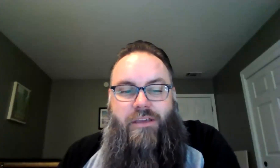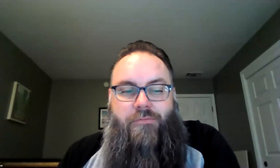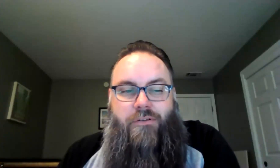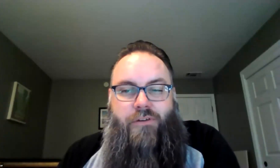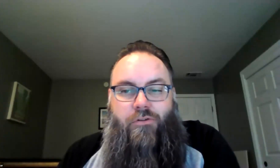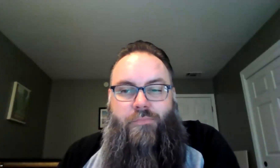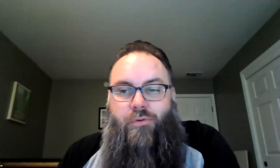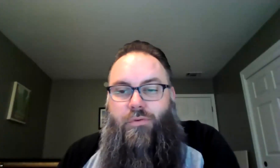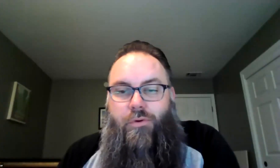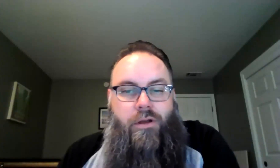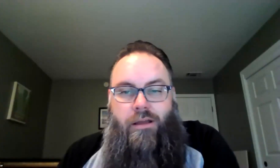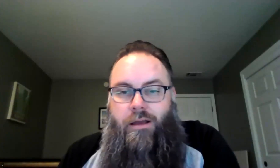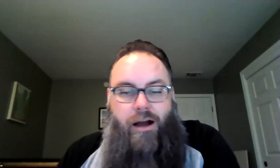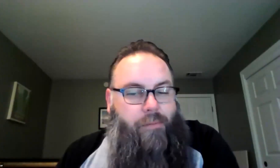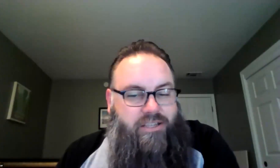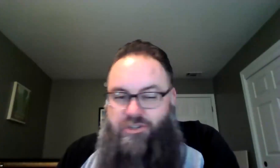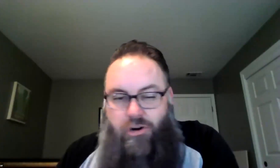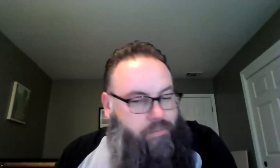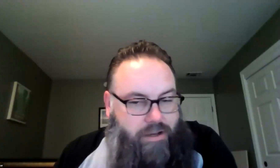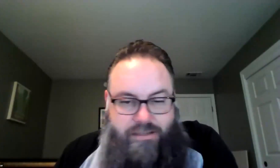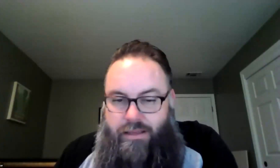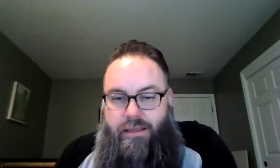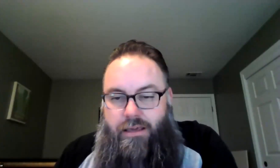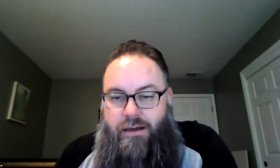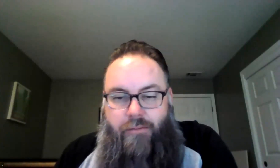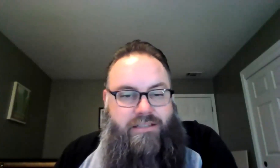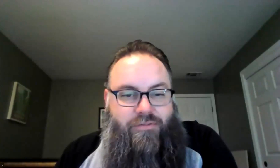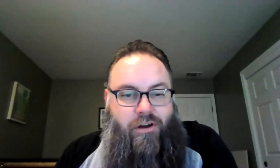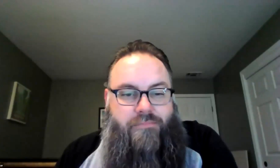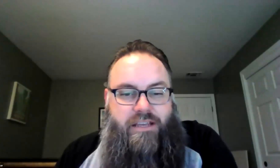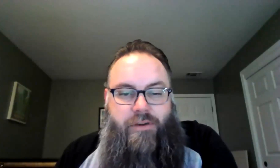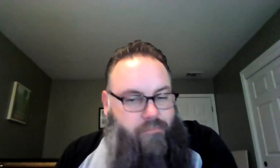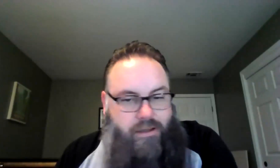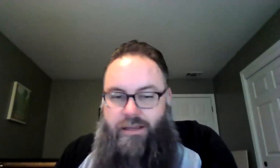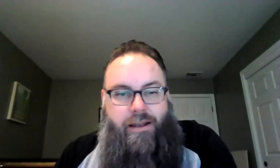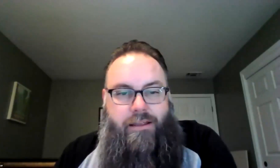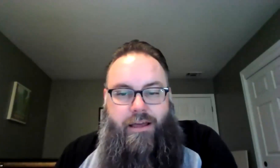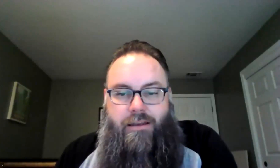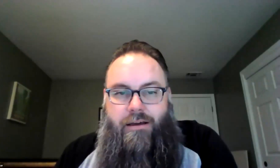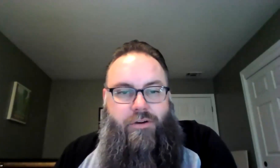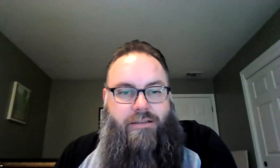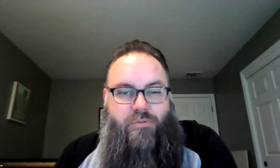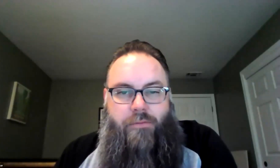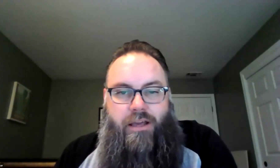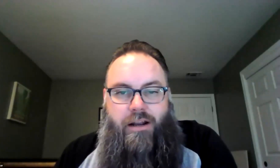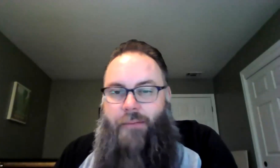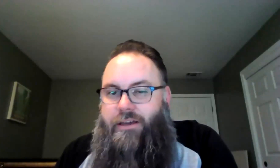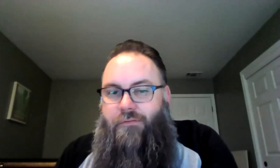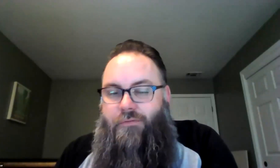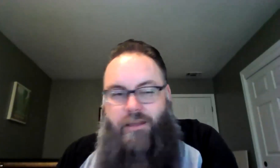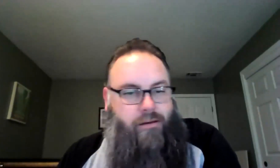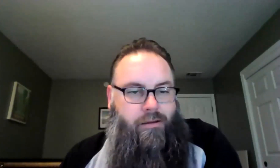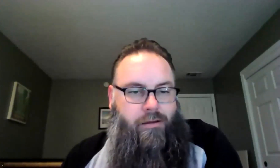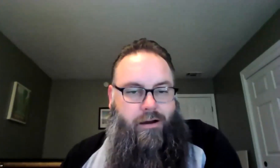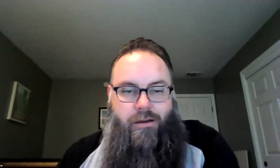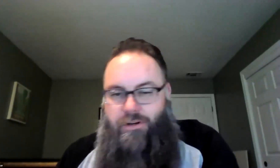site to be able to funnel people through. I saw Michelle Ramirez in the comments from CBIM indicating that you guys were able to get an